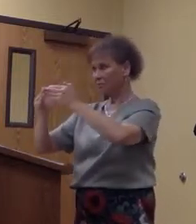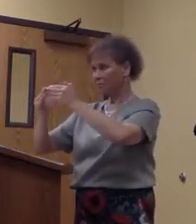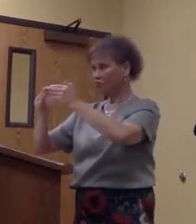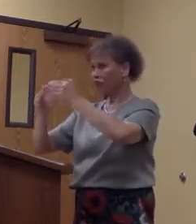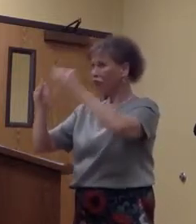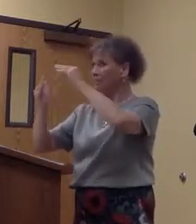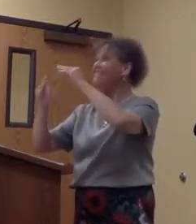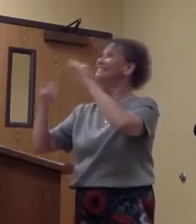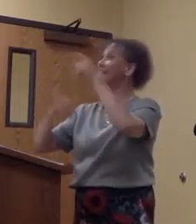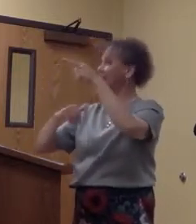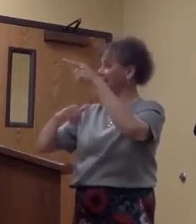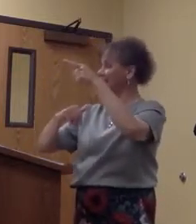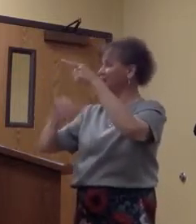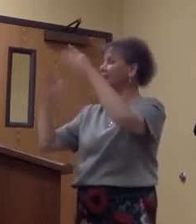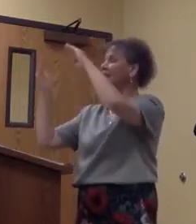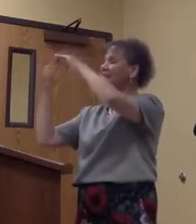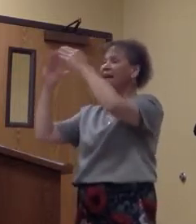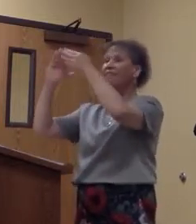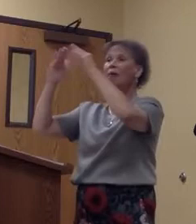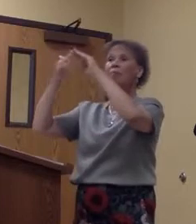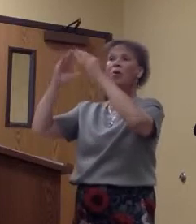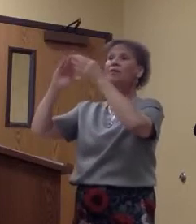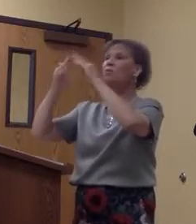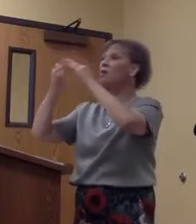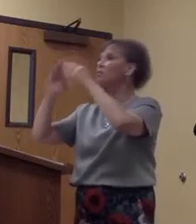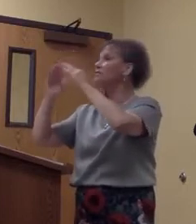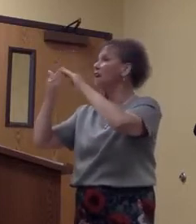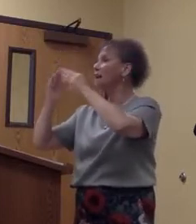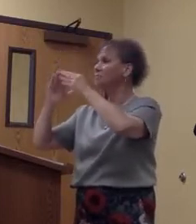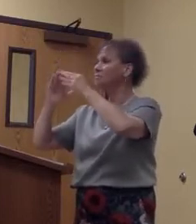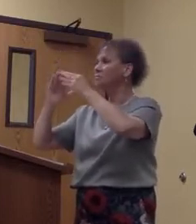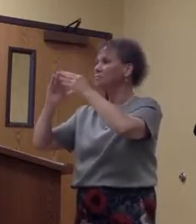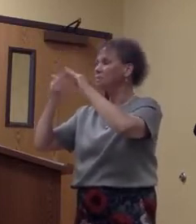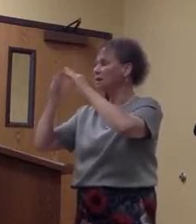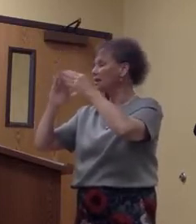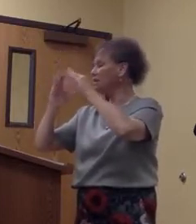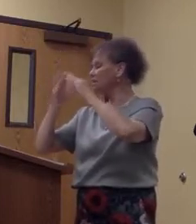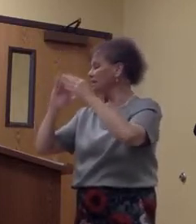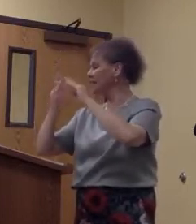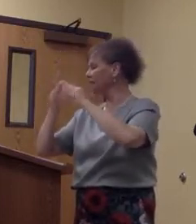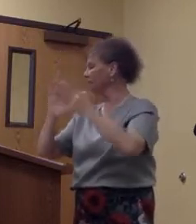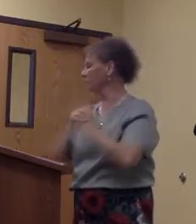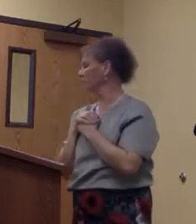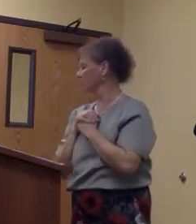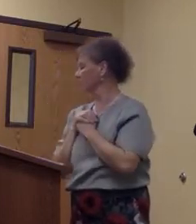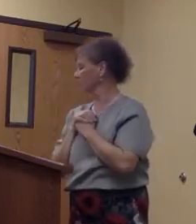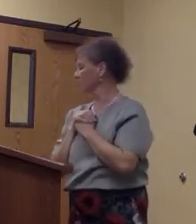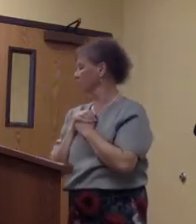City. Cities. Cities. I've got more than one rooftop. All right, city.